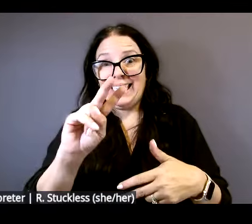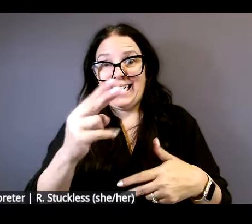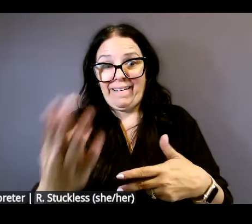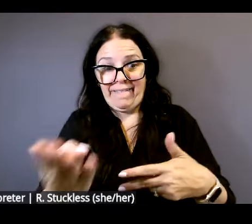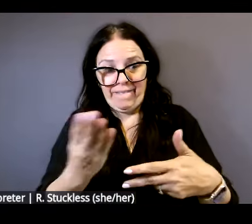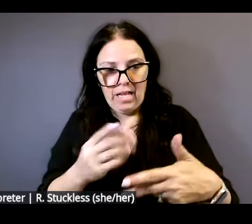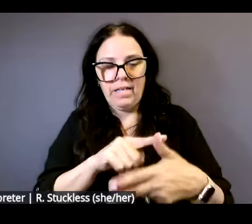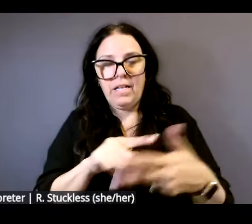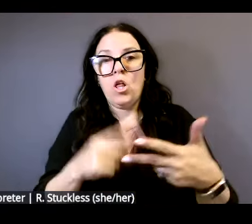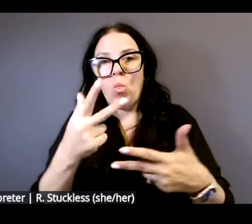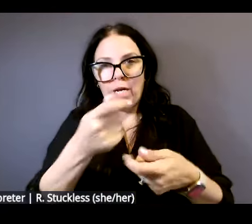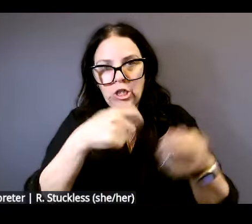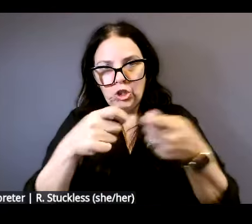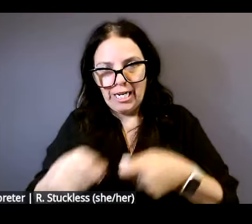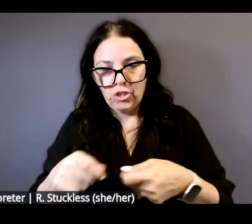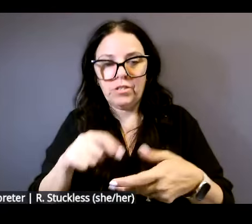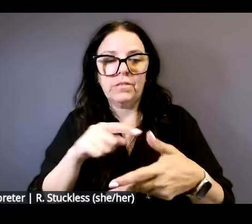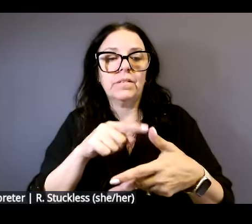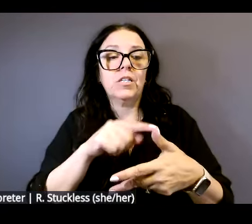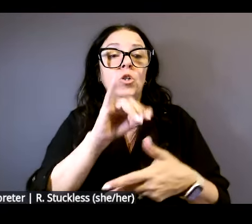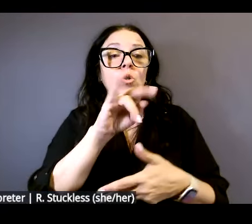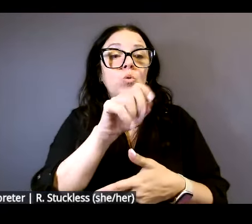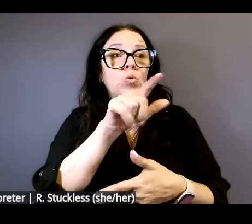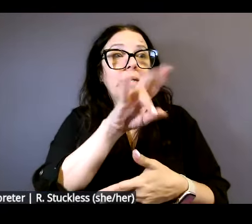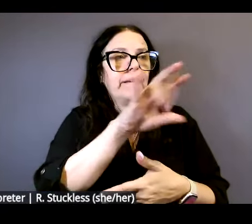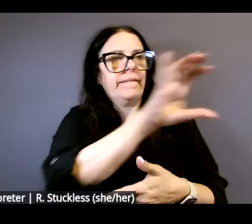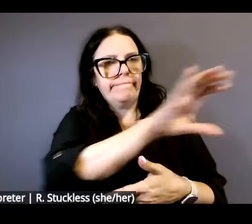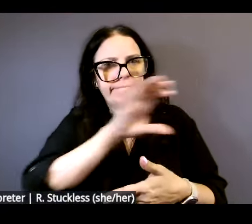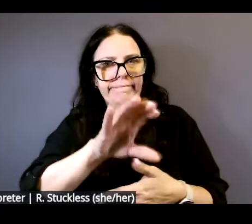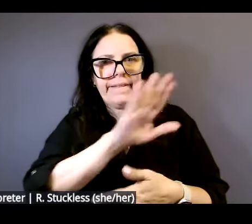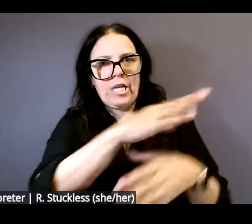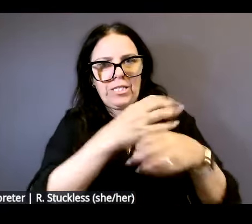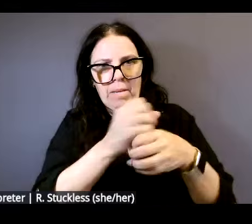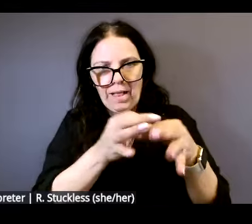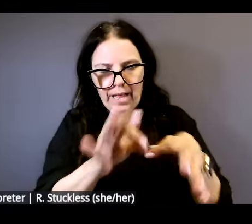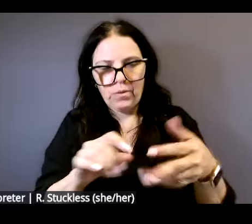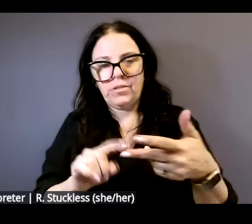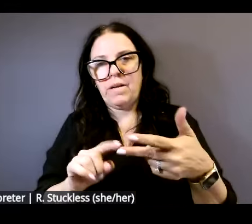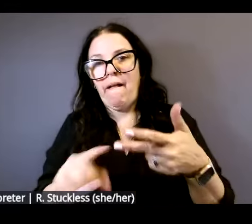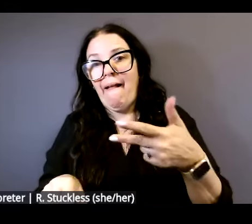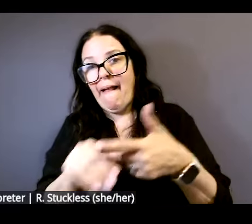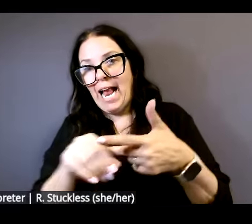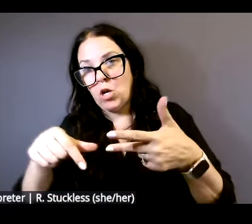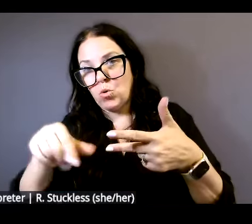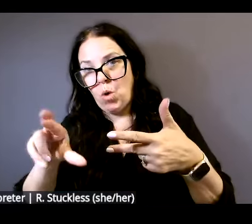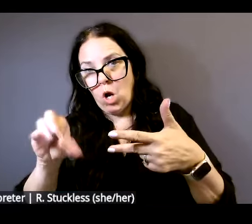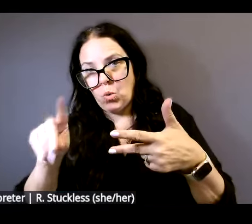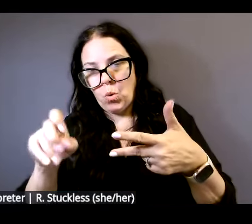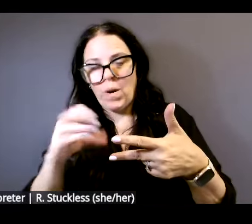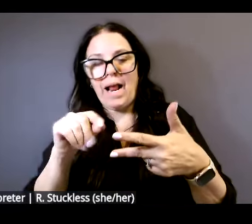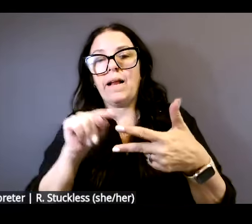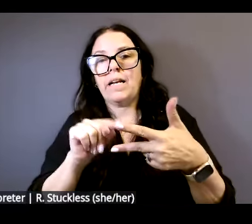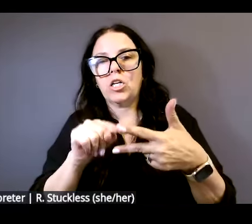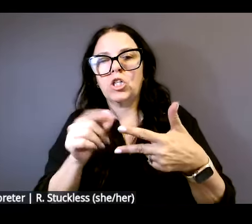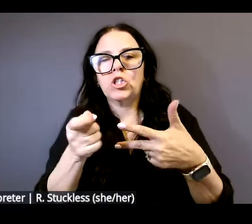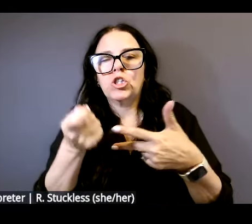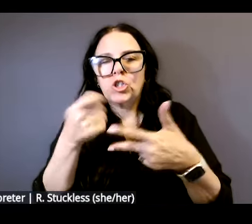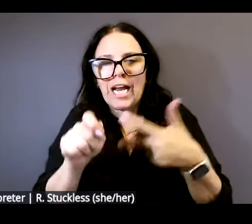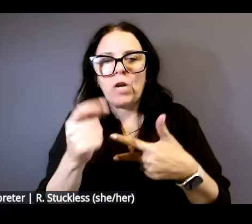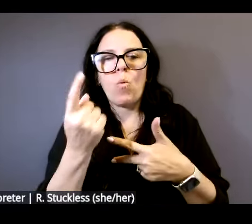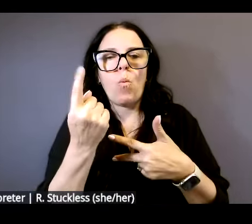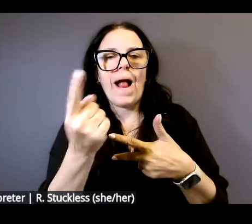summary language from the June 27th meeting. It added the QR code at the bottom of the petition, and it changed one of